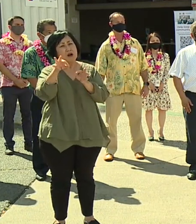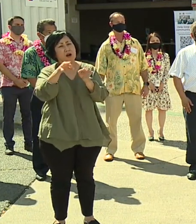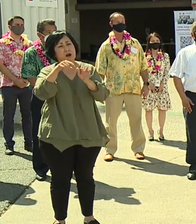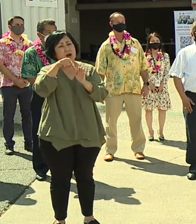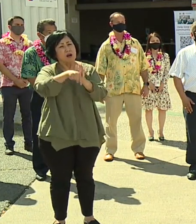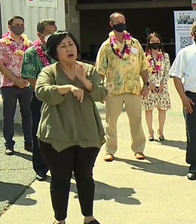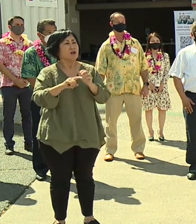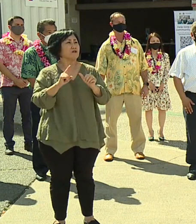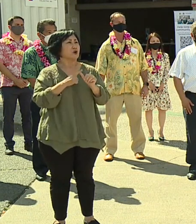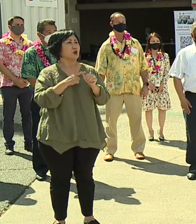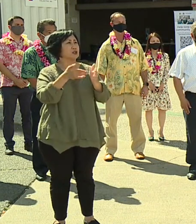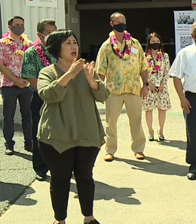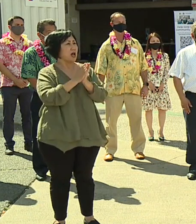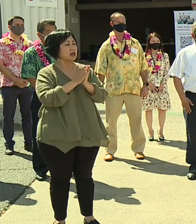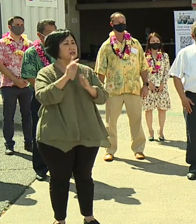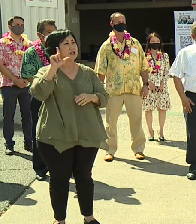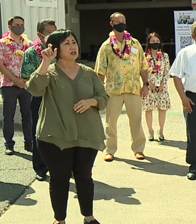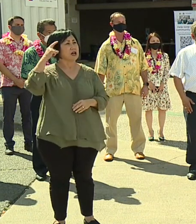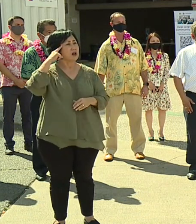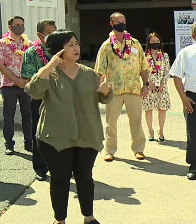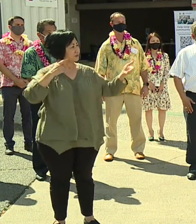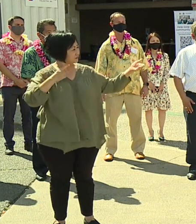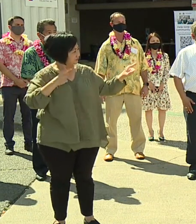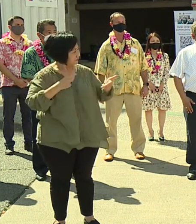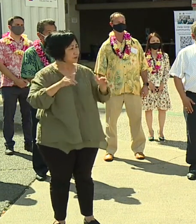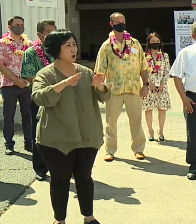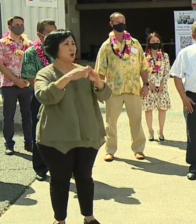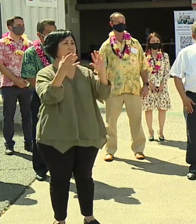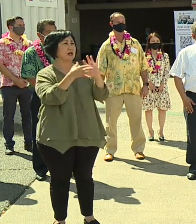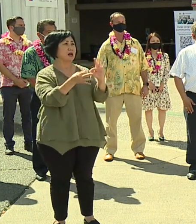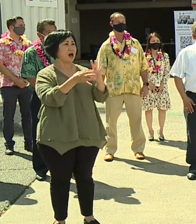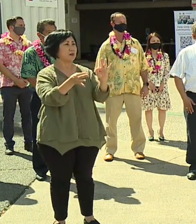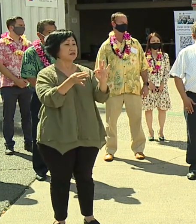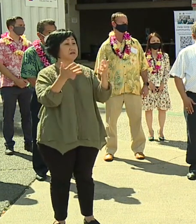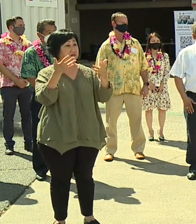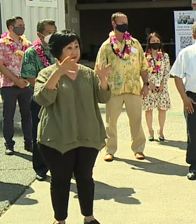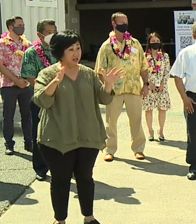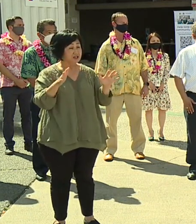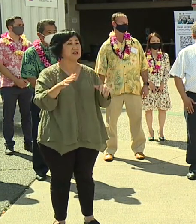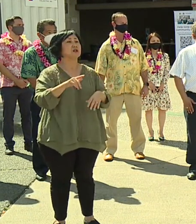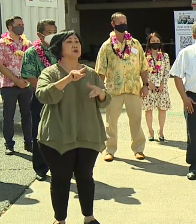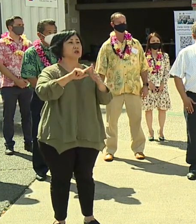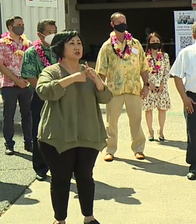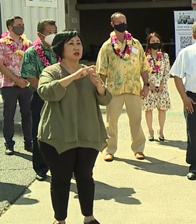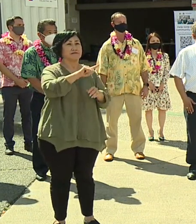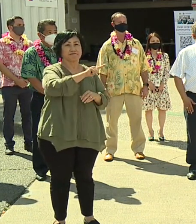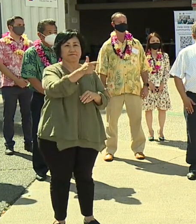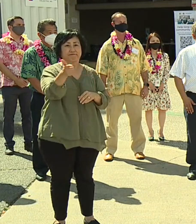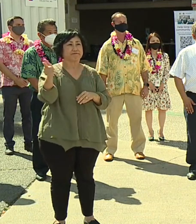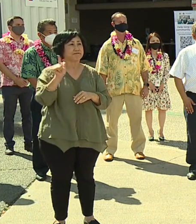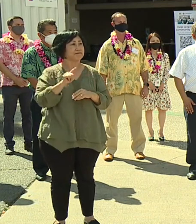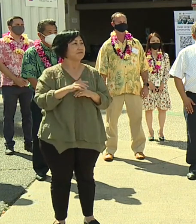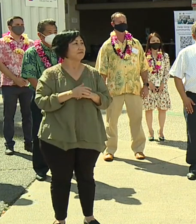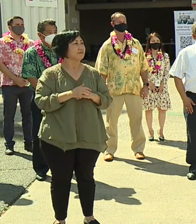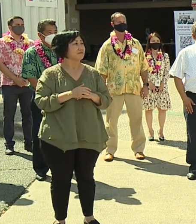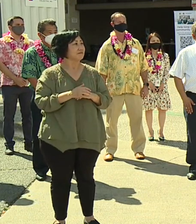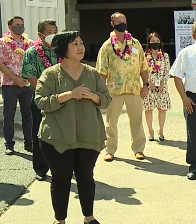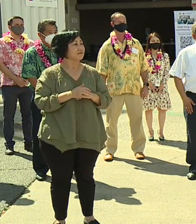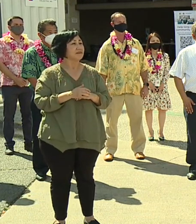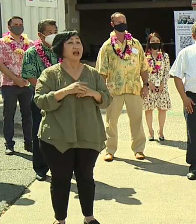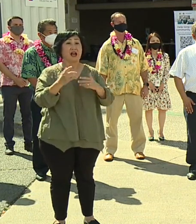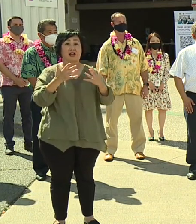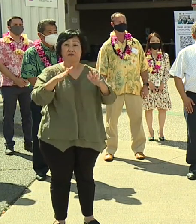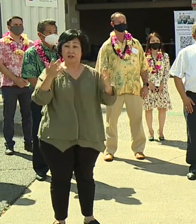ask Governor Ige to say some opening comments, and then we'll get into the meat of the coconut and then open